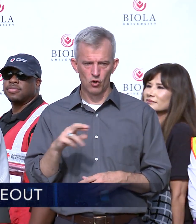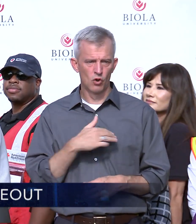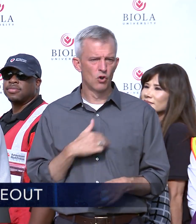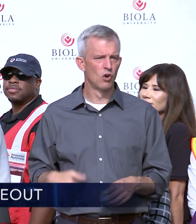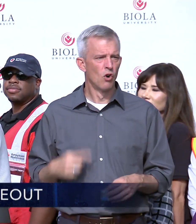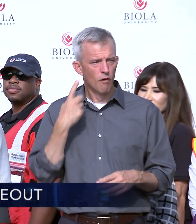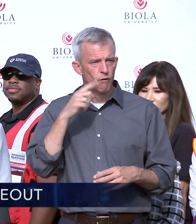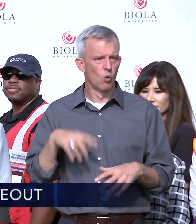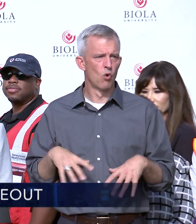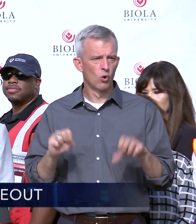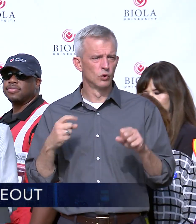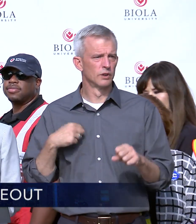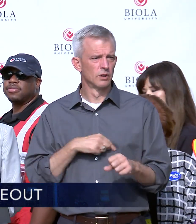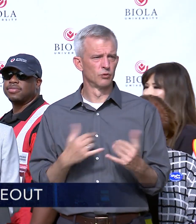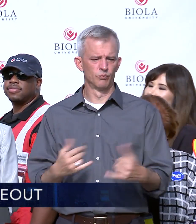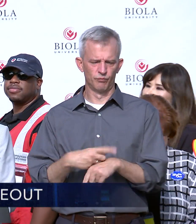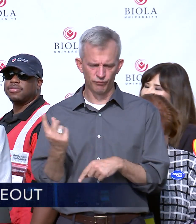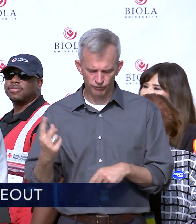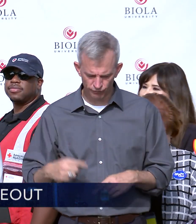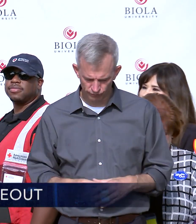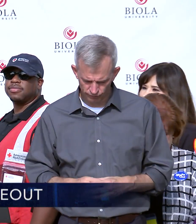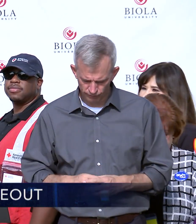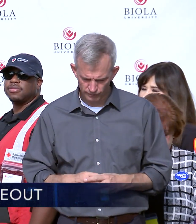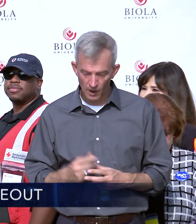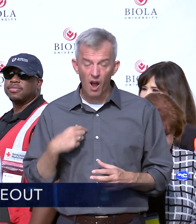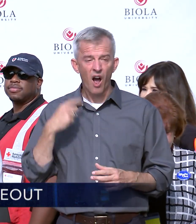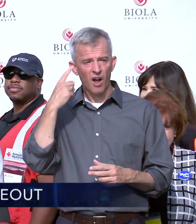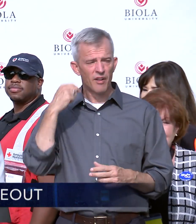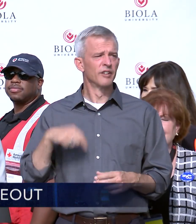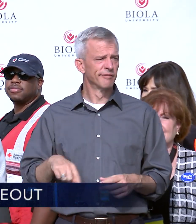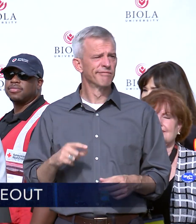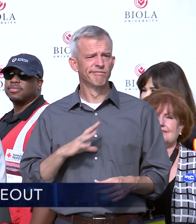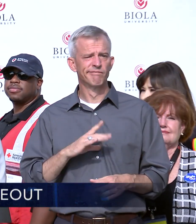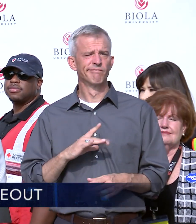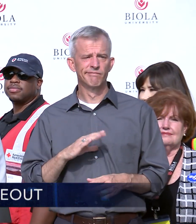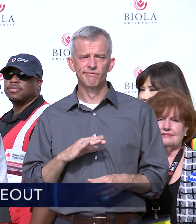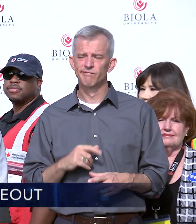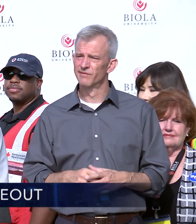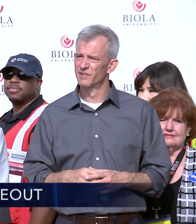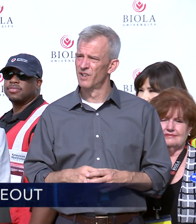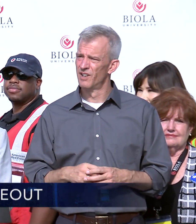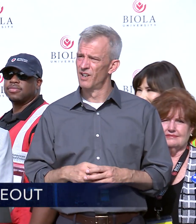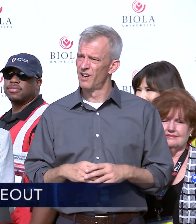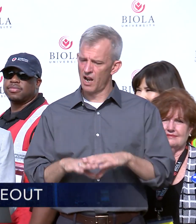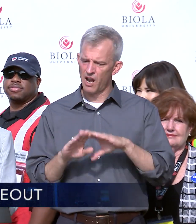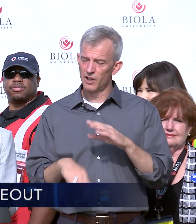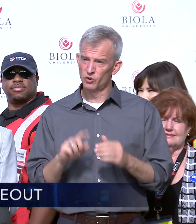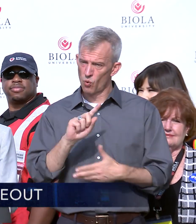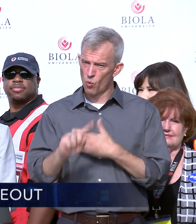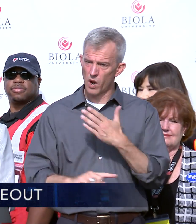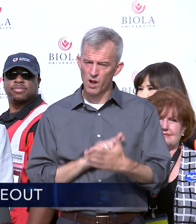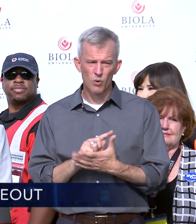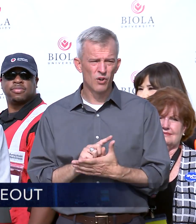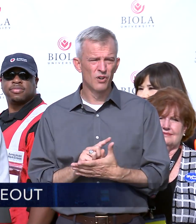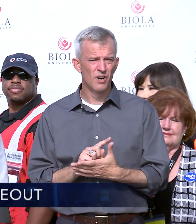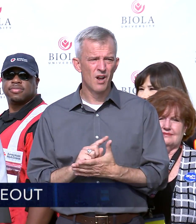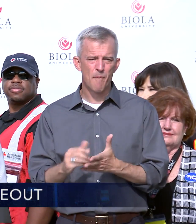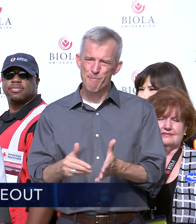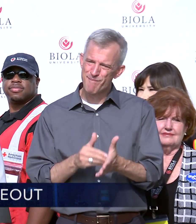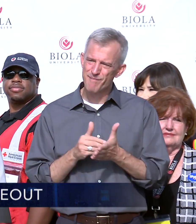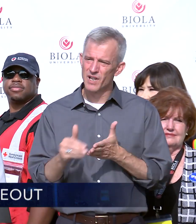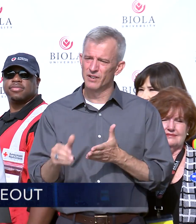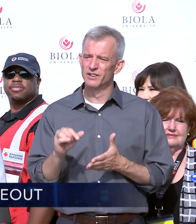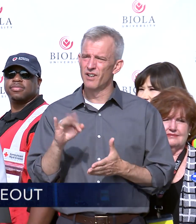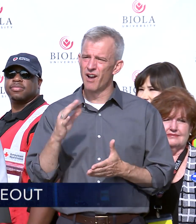today. And I think this is pretty great that in a little less than 1 hour, millions